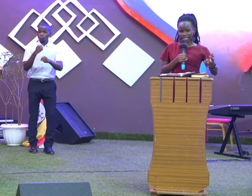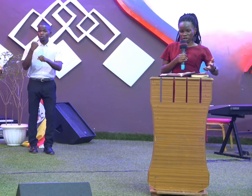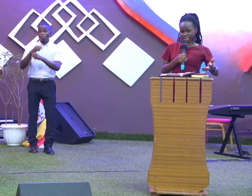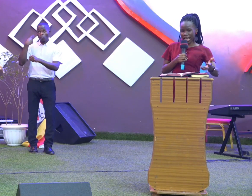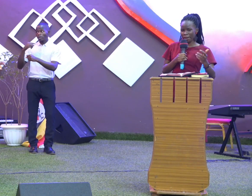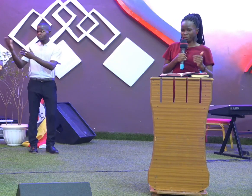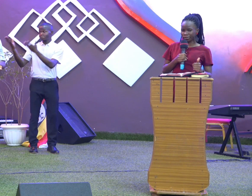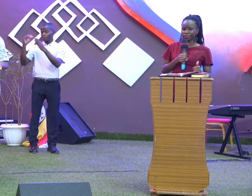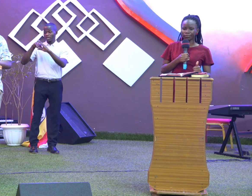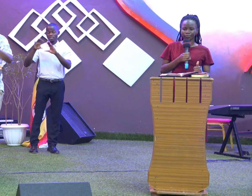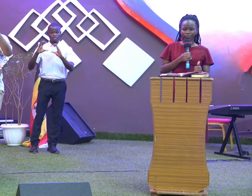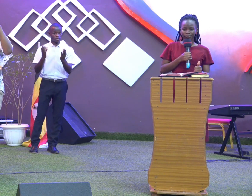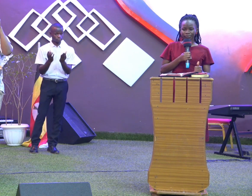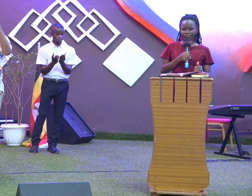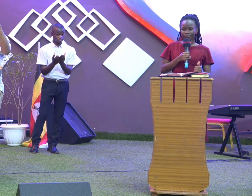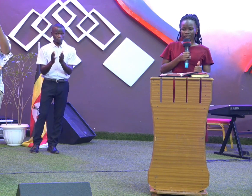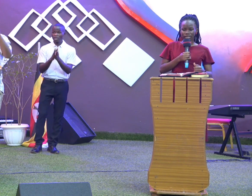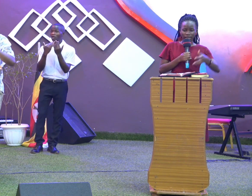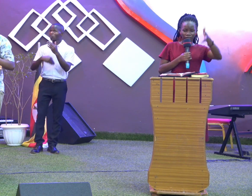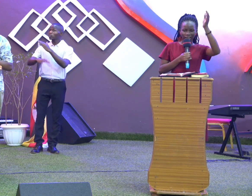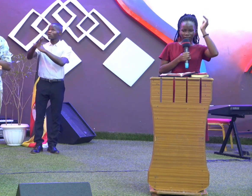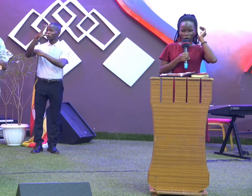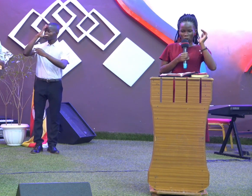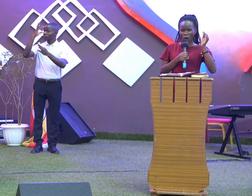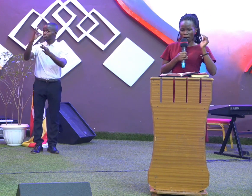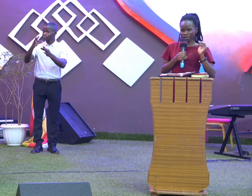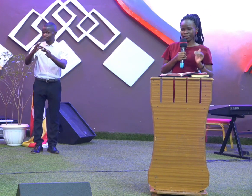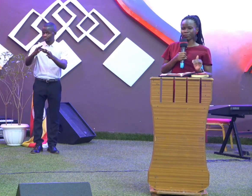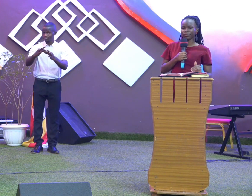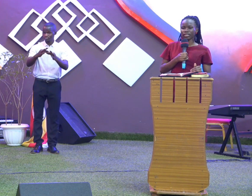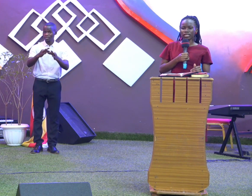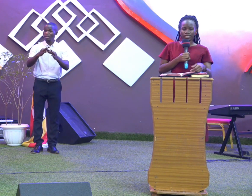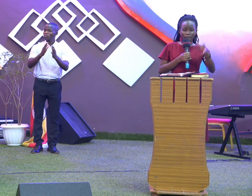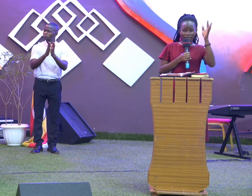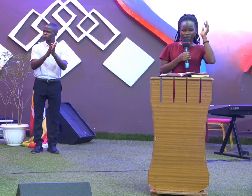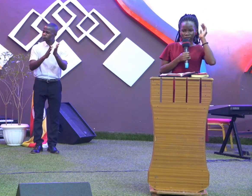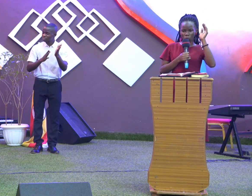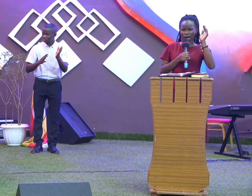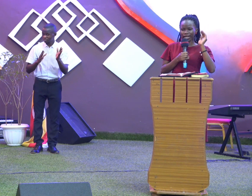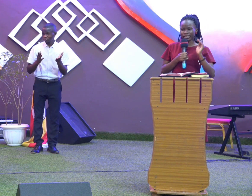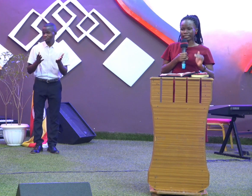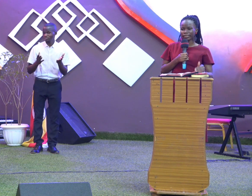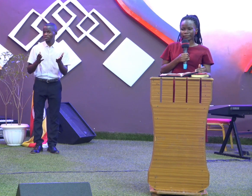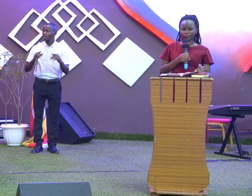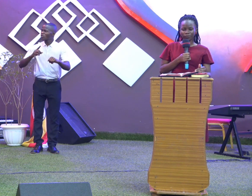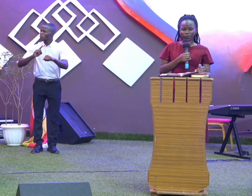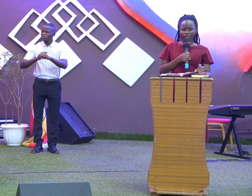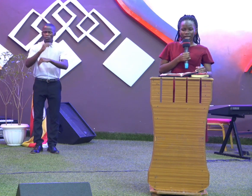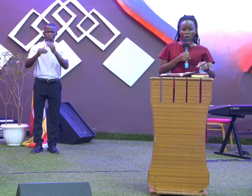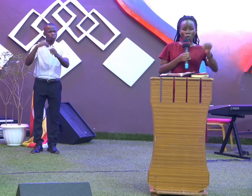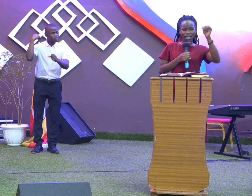they have a little time. The faithful God, atukiride, the perfect one,